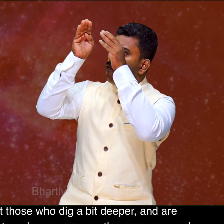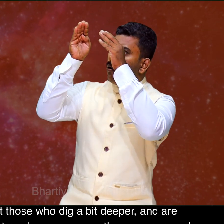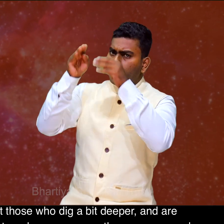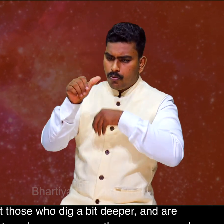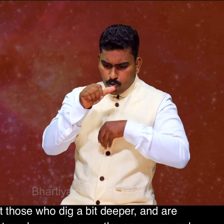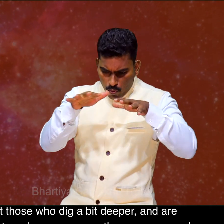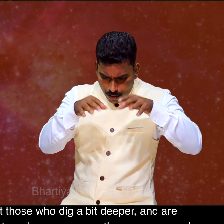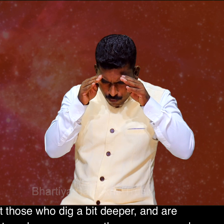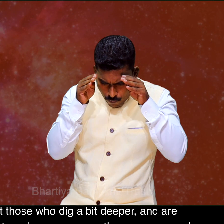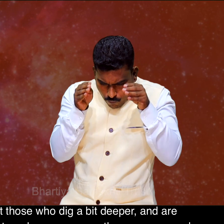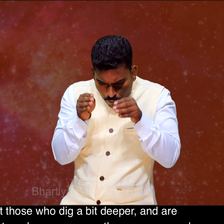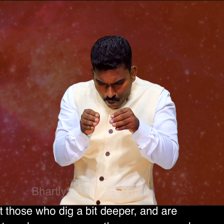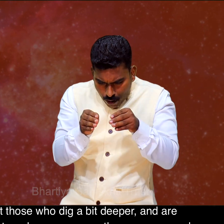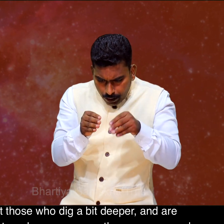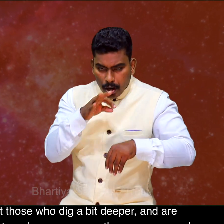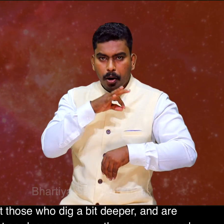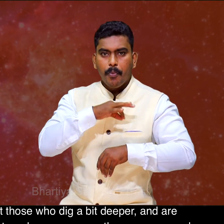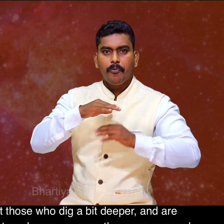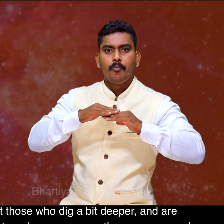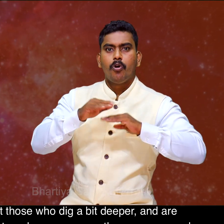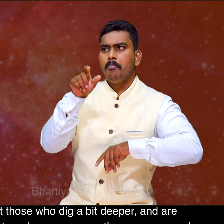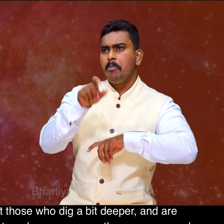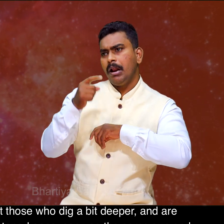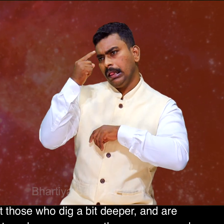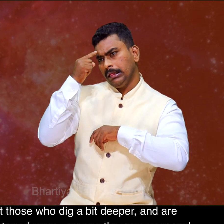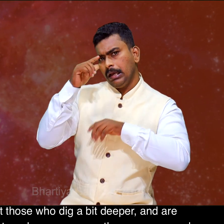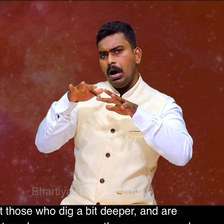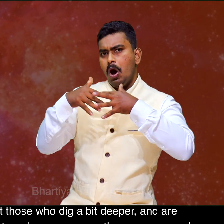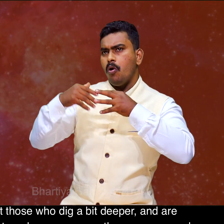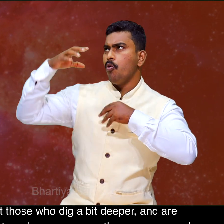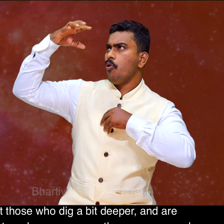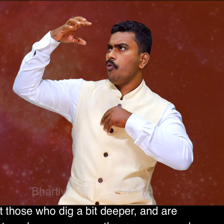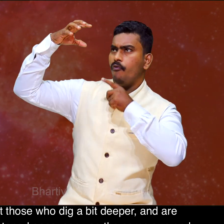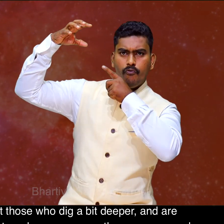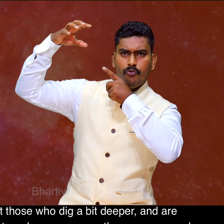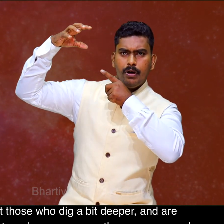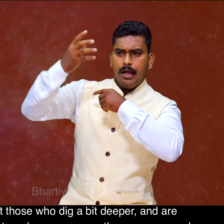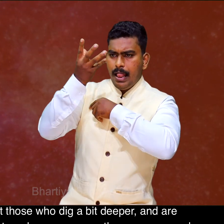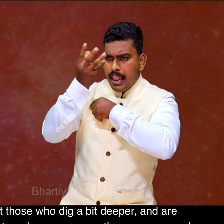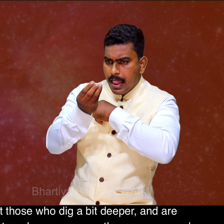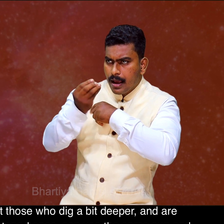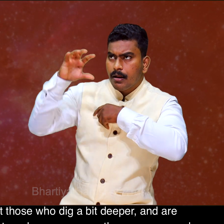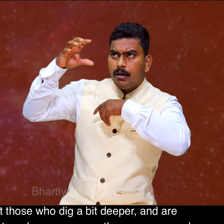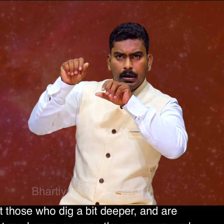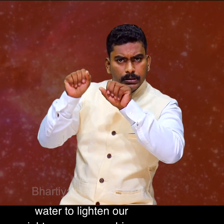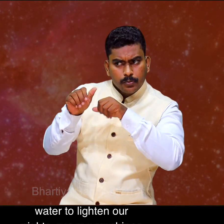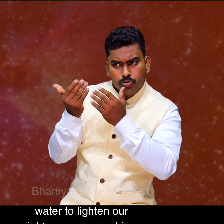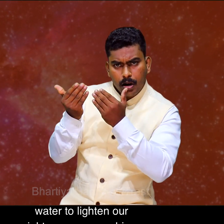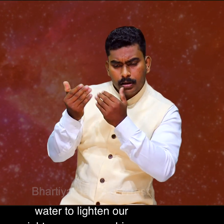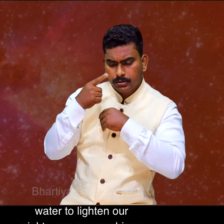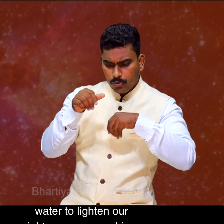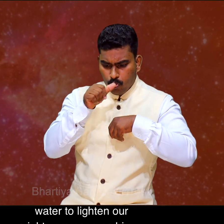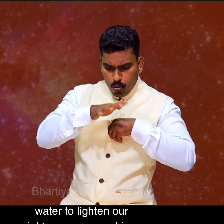those who dip a bit deeper and are enlightened ones can use the same sun and